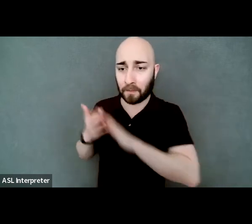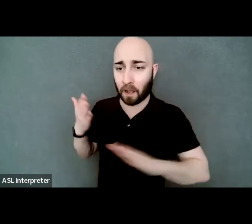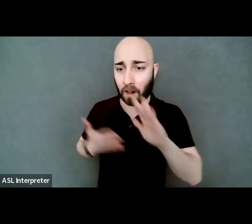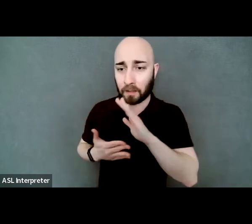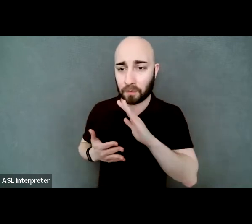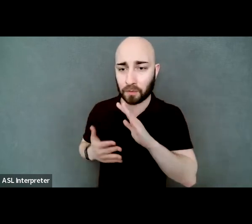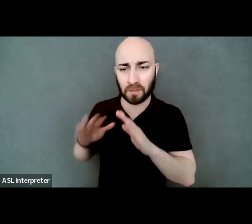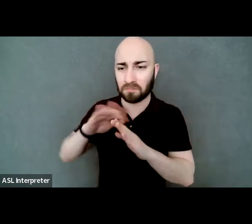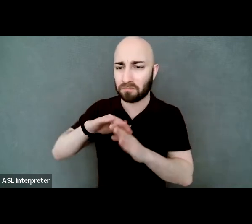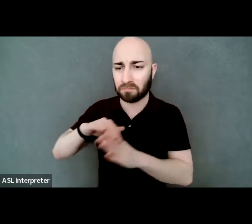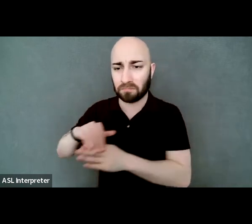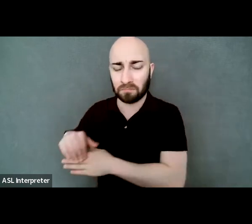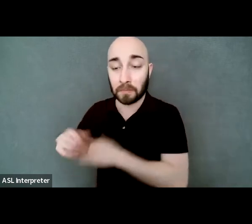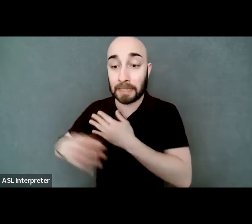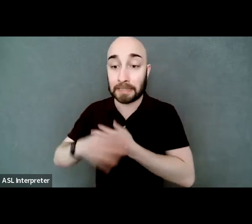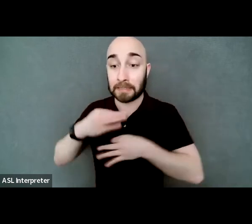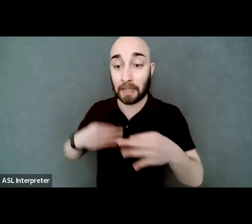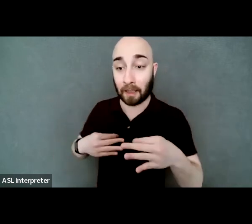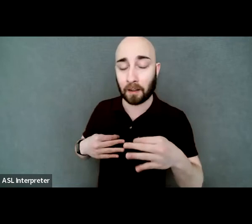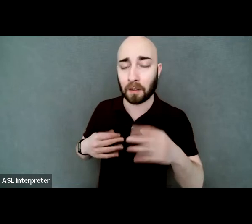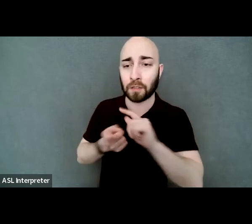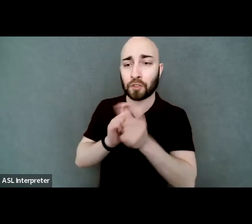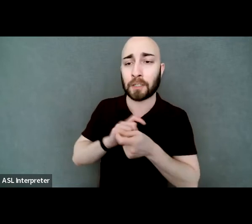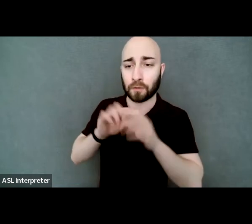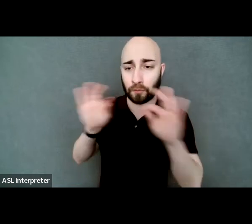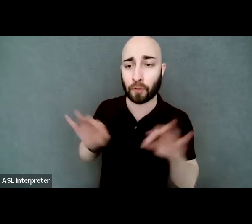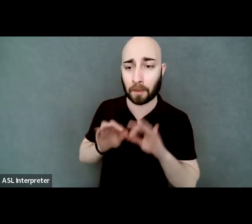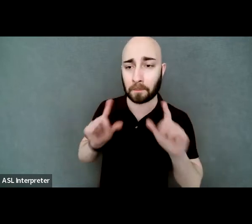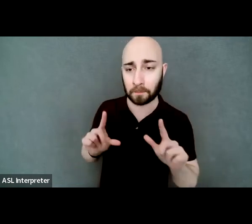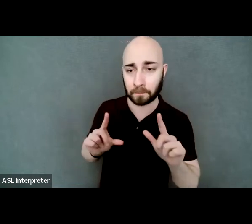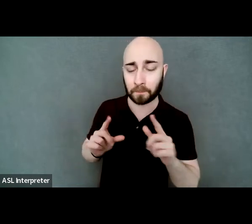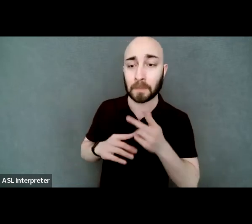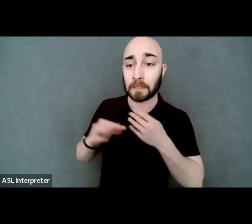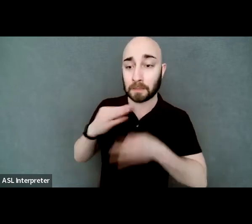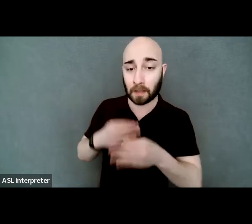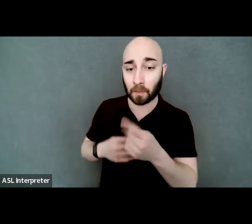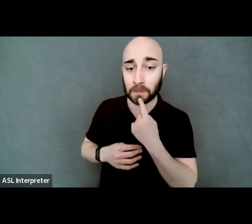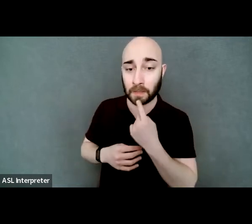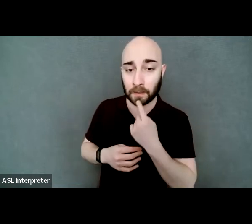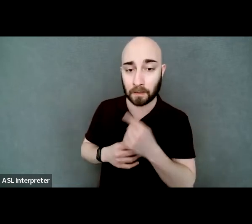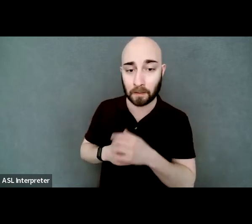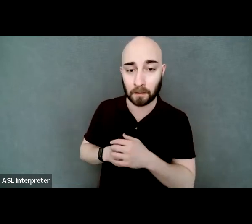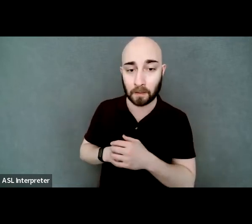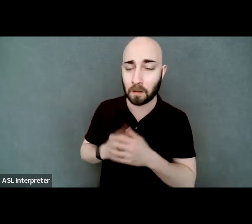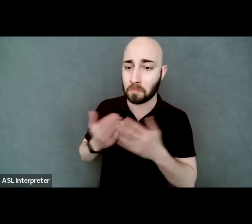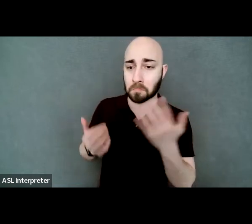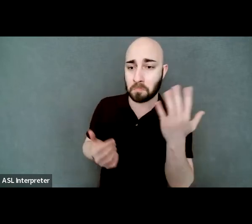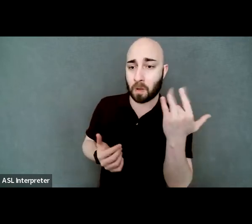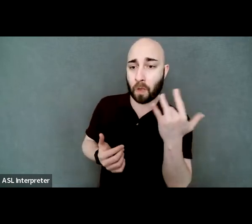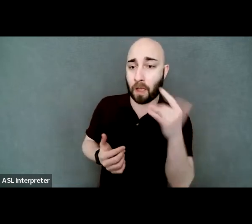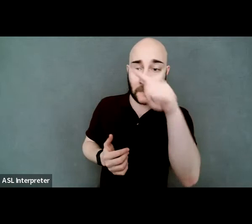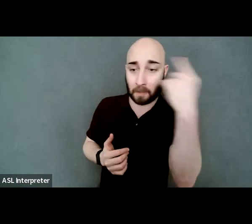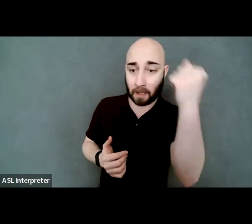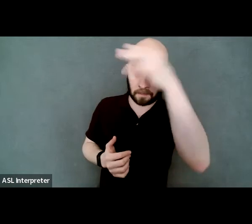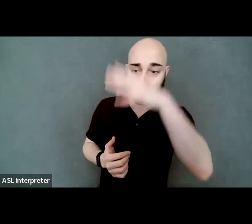education? We might want to have a reframe and say, So why Black males,